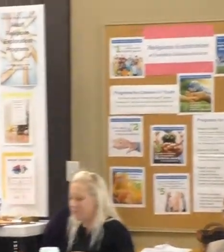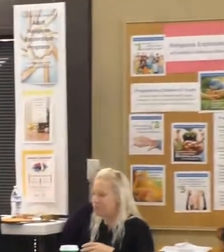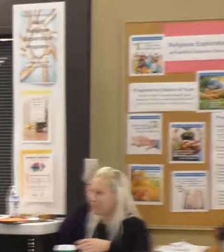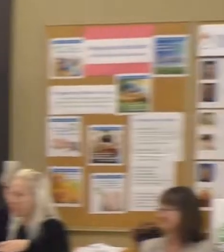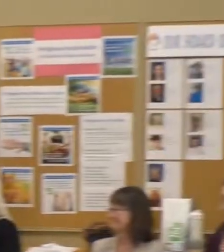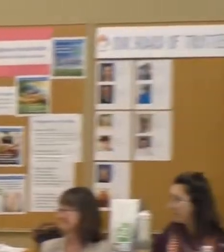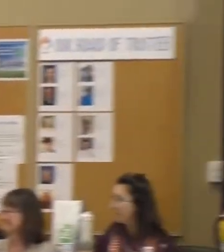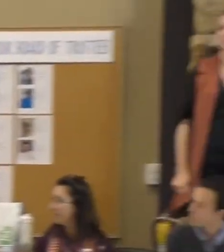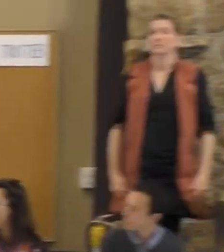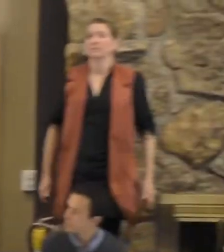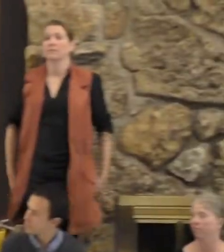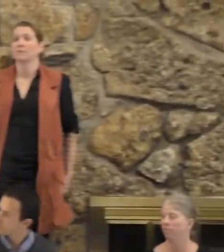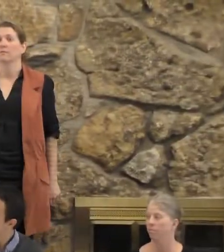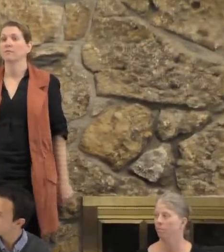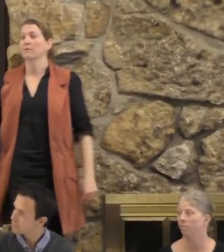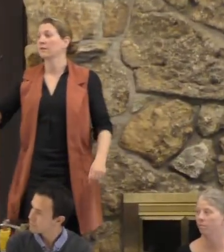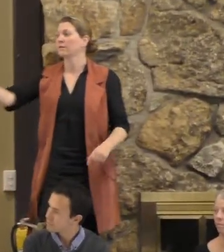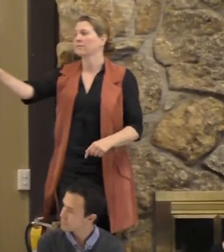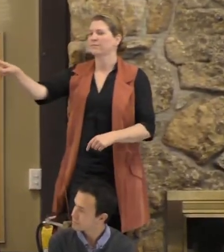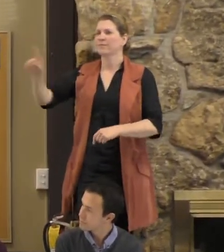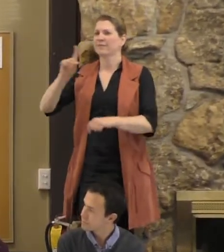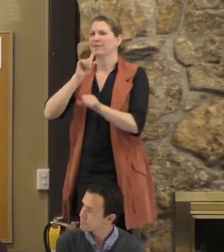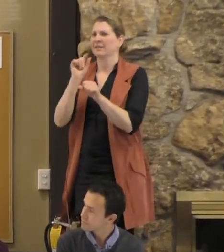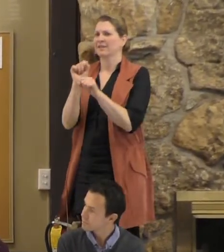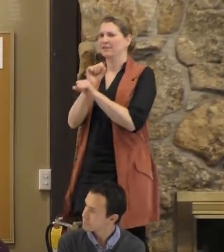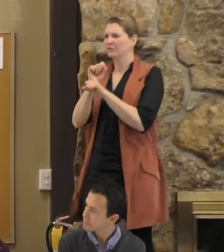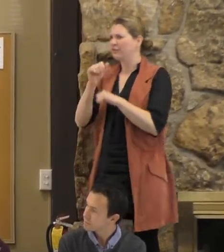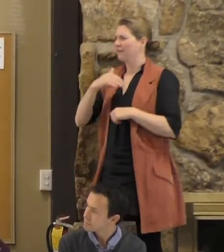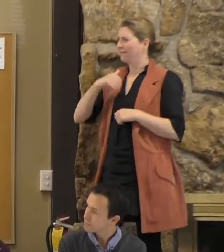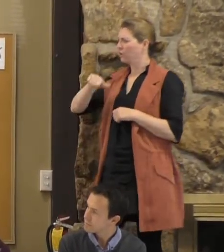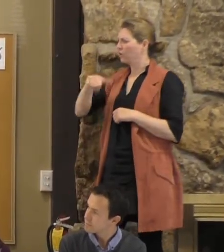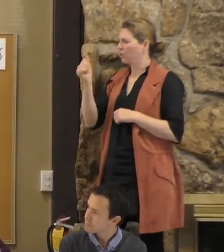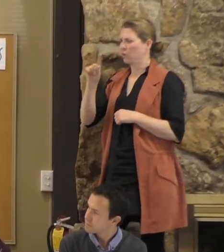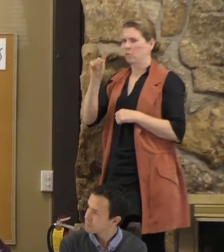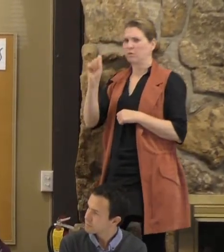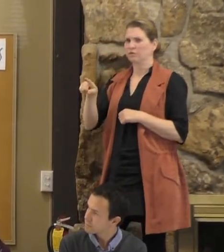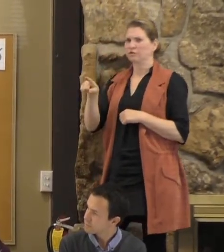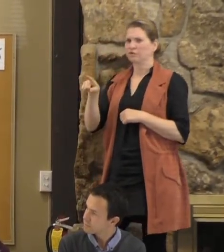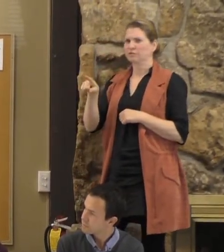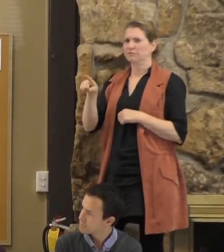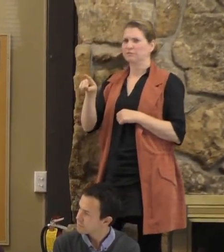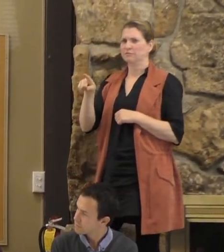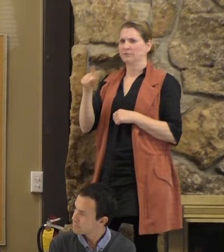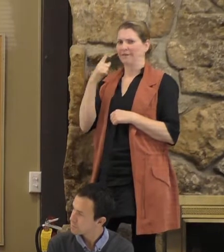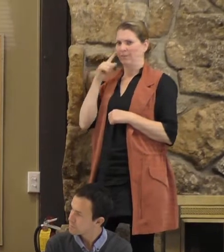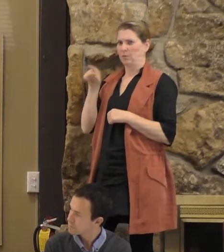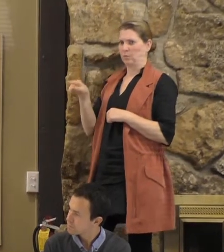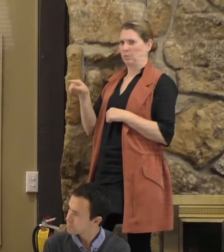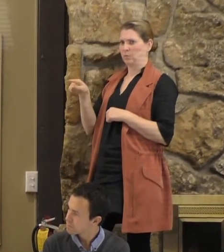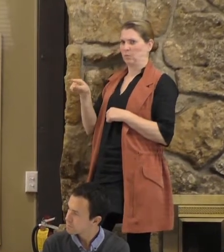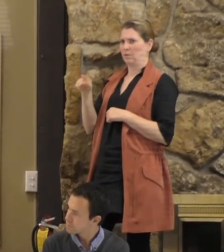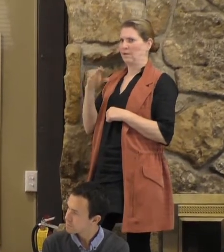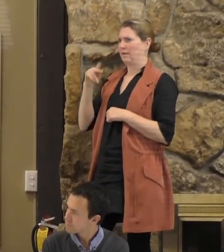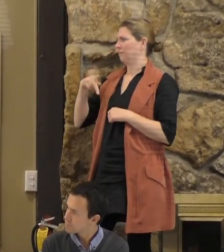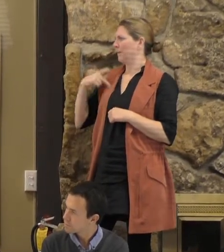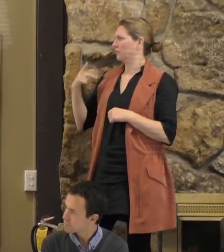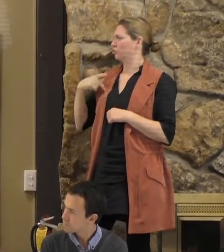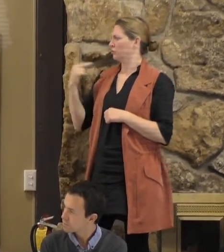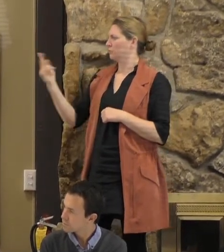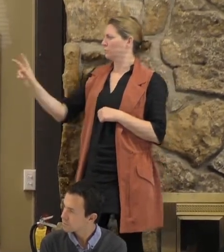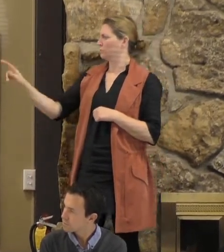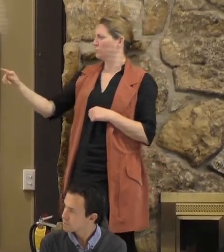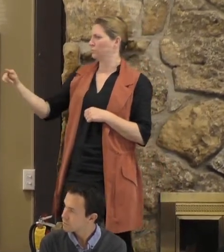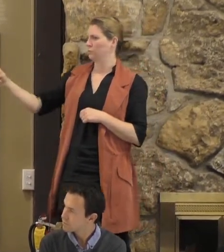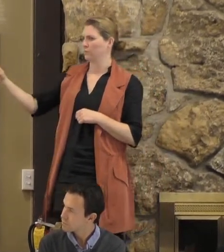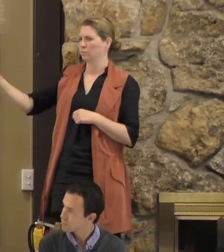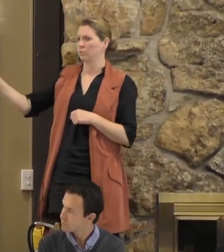comments. Actually, I have another question that I'd like you and Patrick, and then actually Jenny and